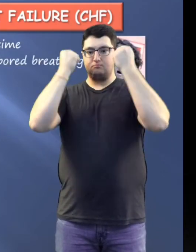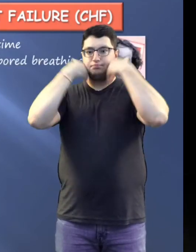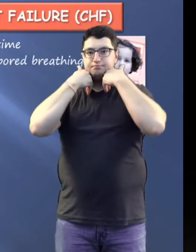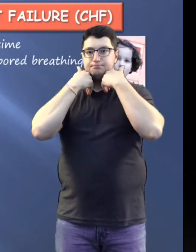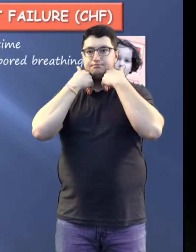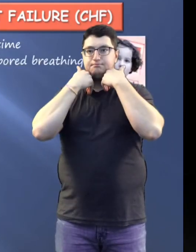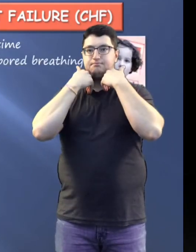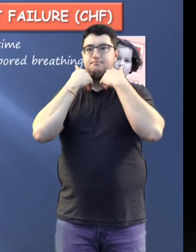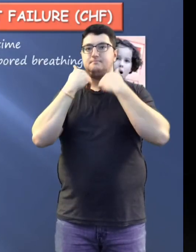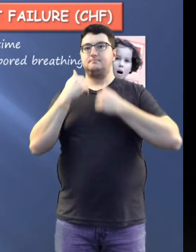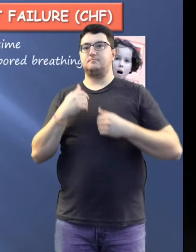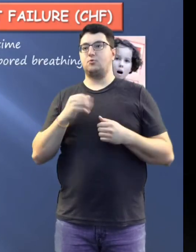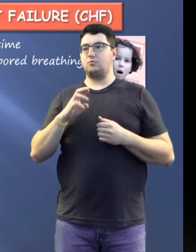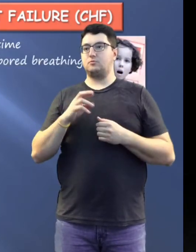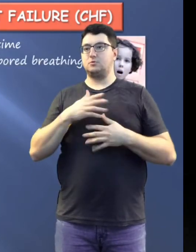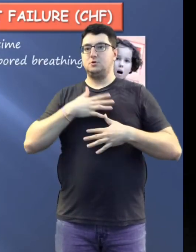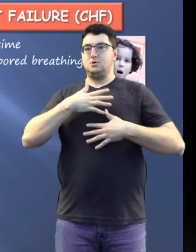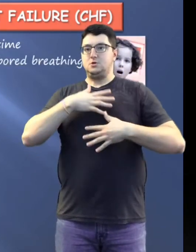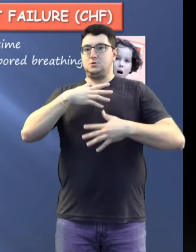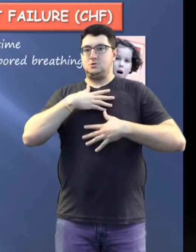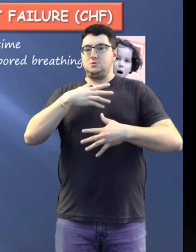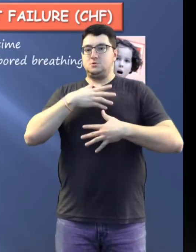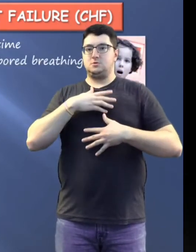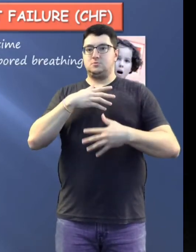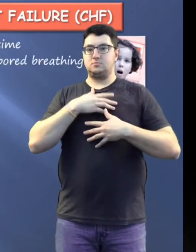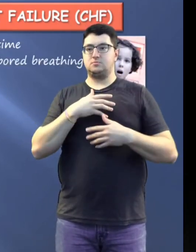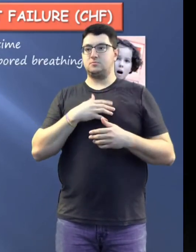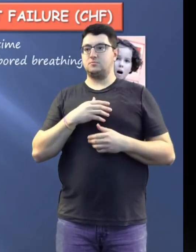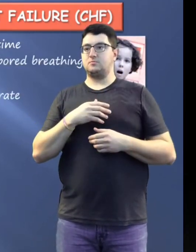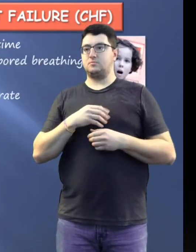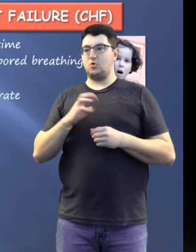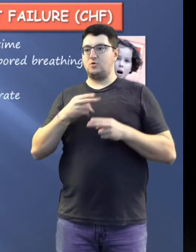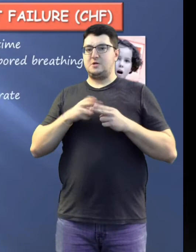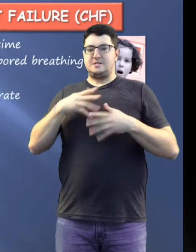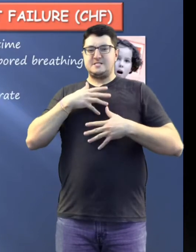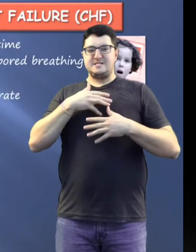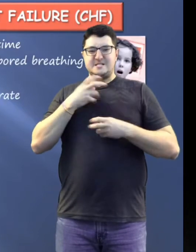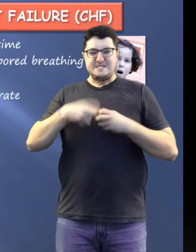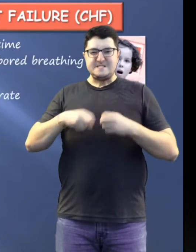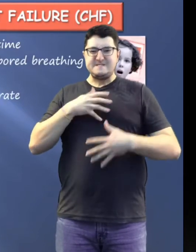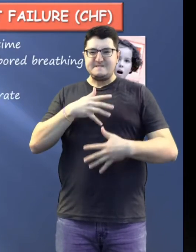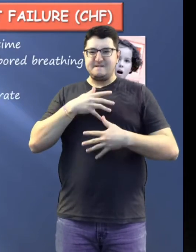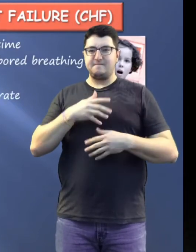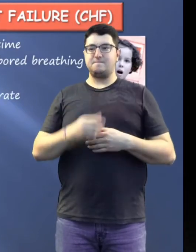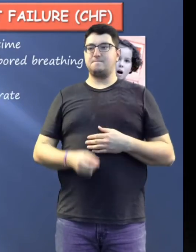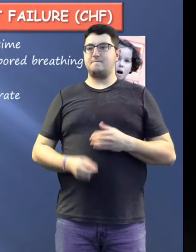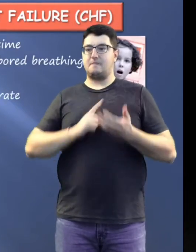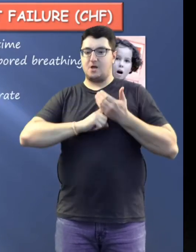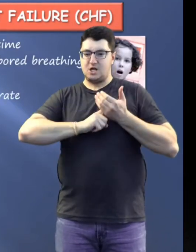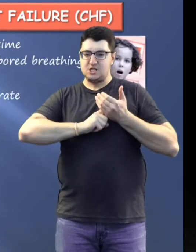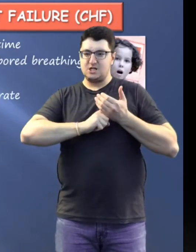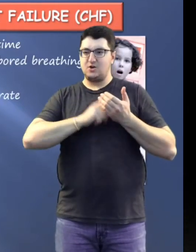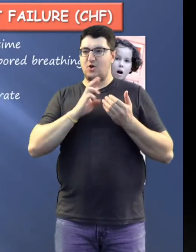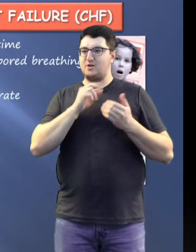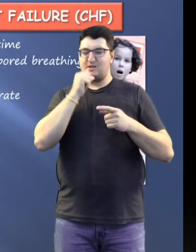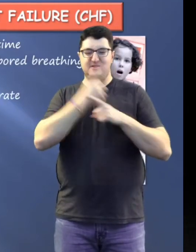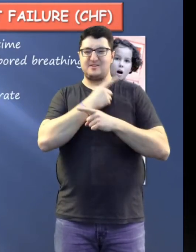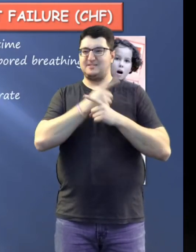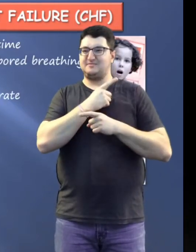breathing, shortness of breath, fast or irregular heart rate, chest pain,